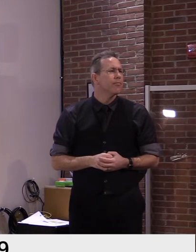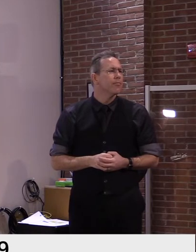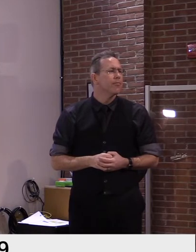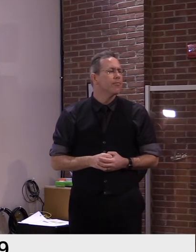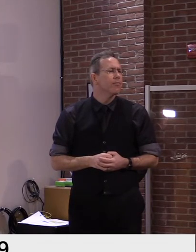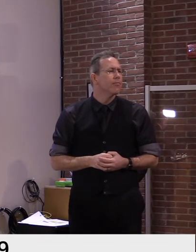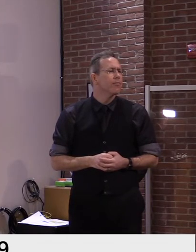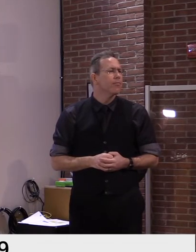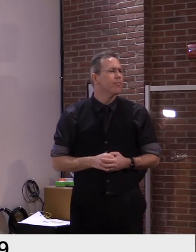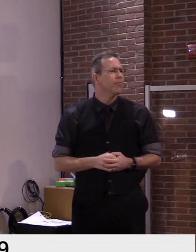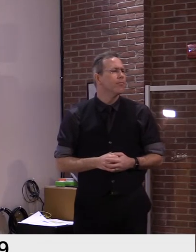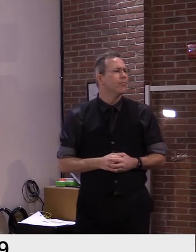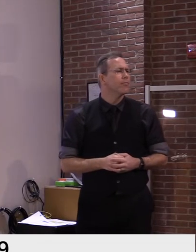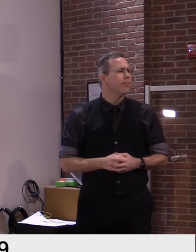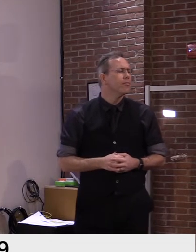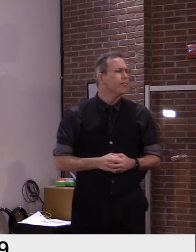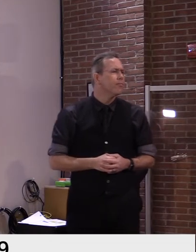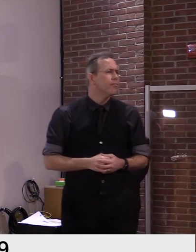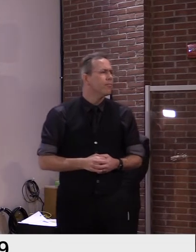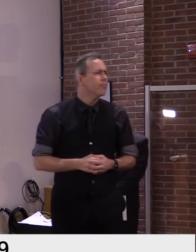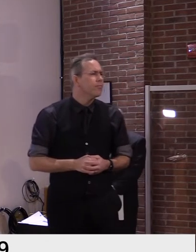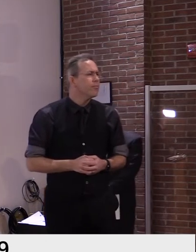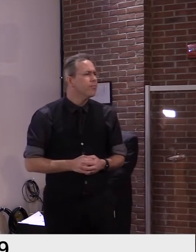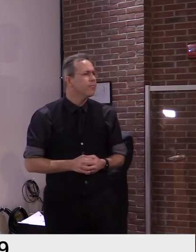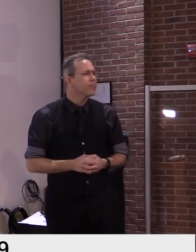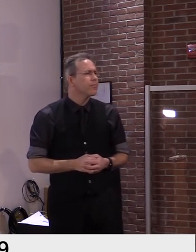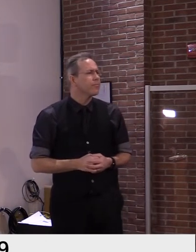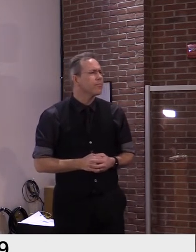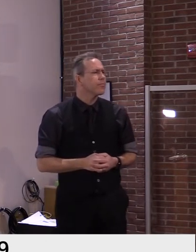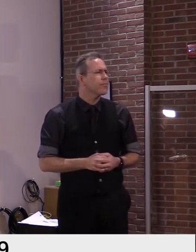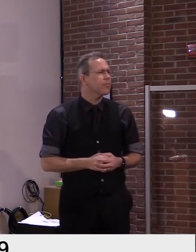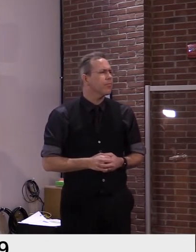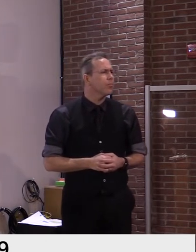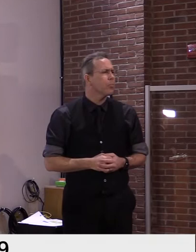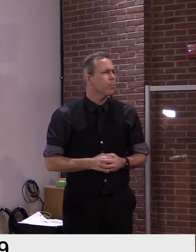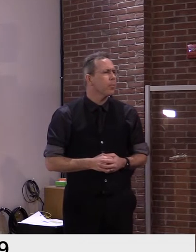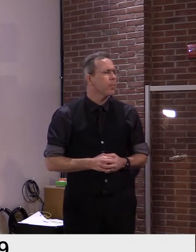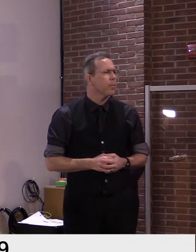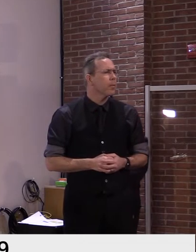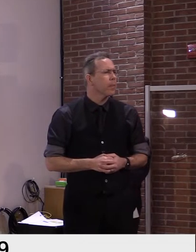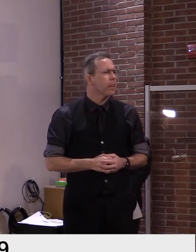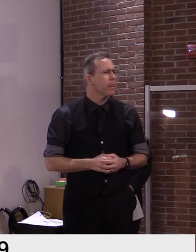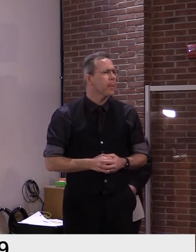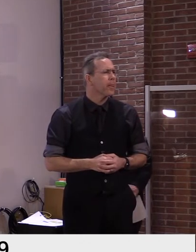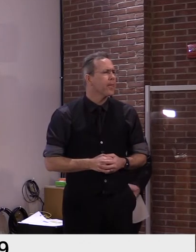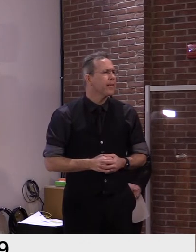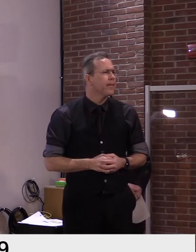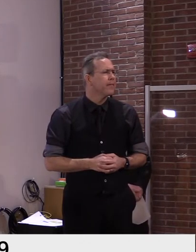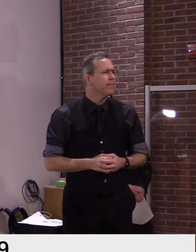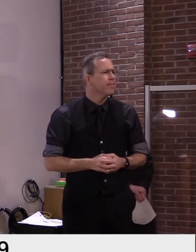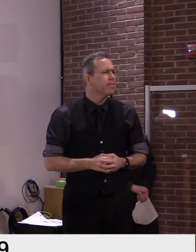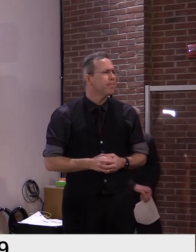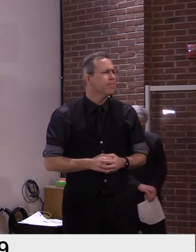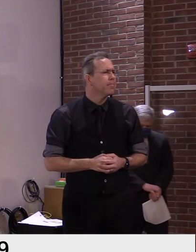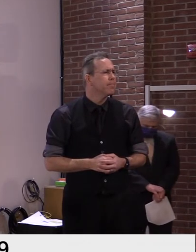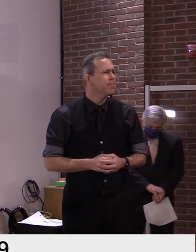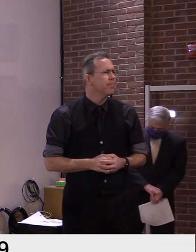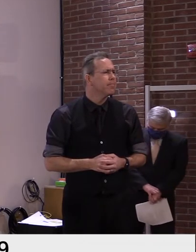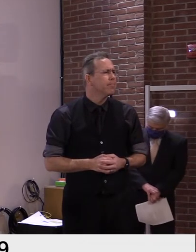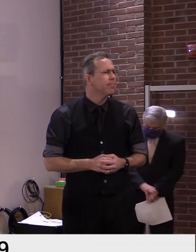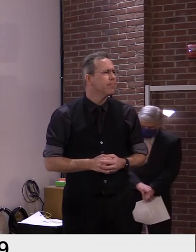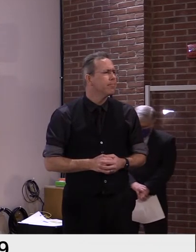to a return to full in-person has as much to do with the guidance as anything,